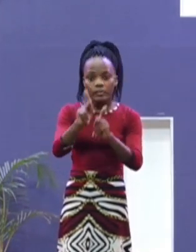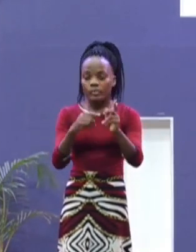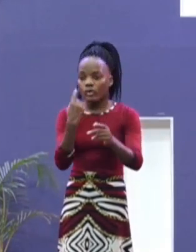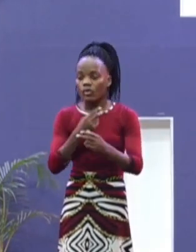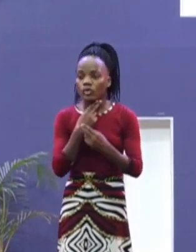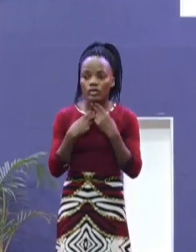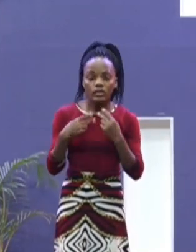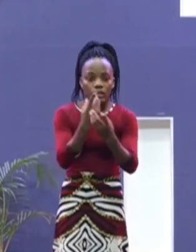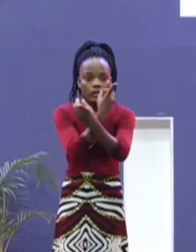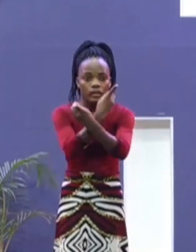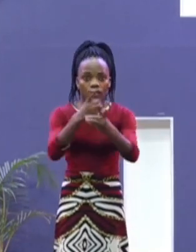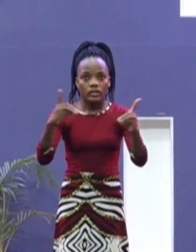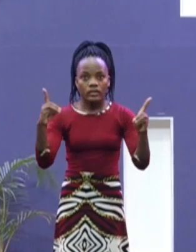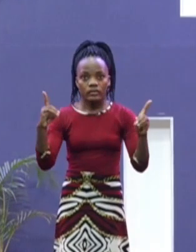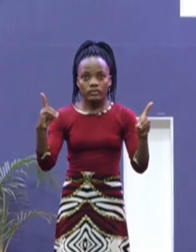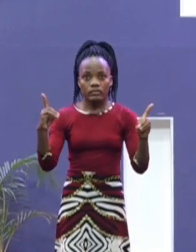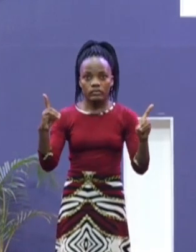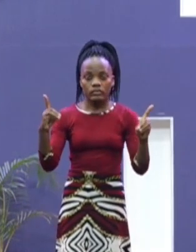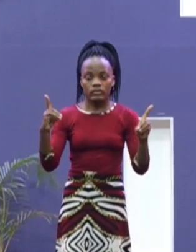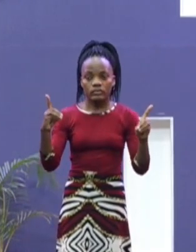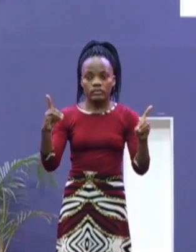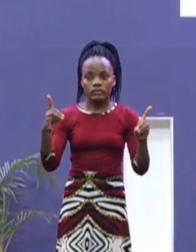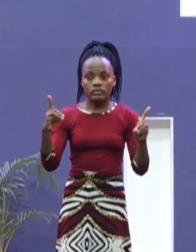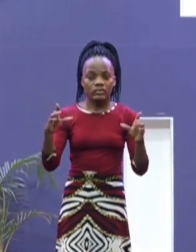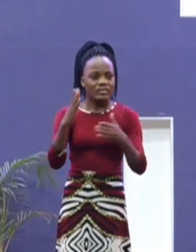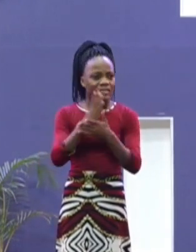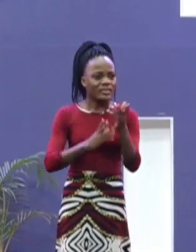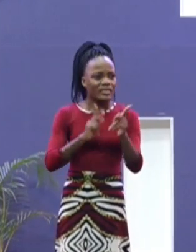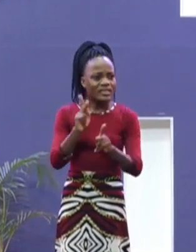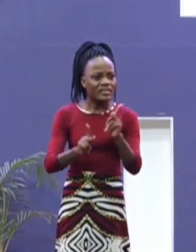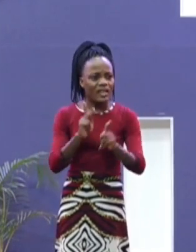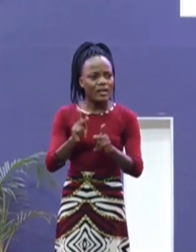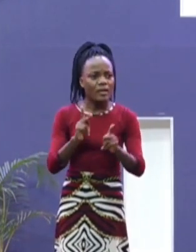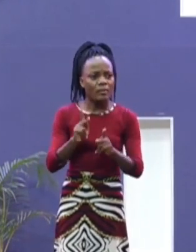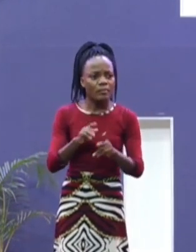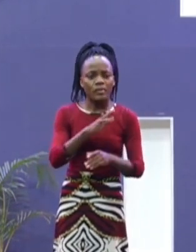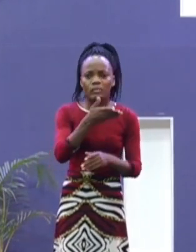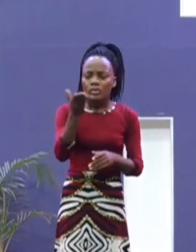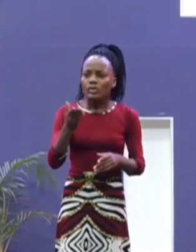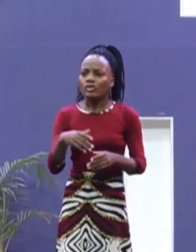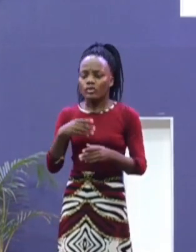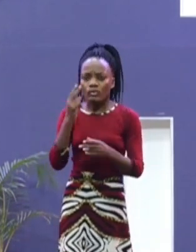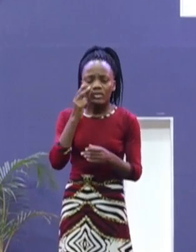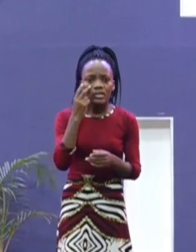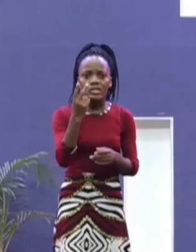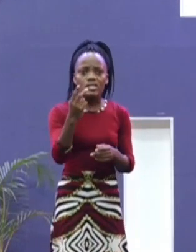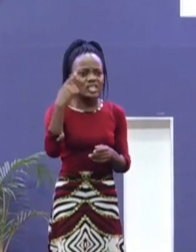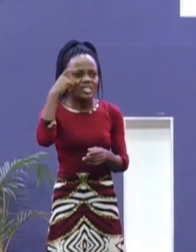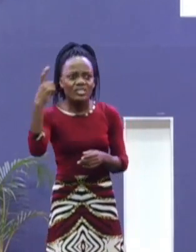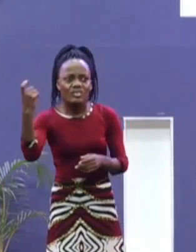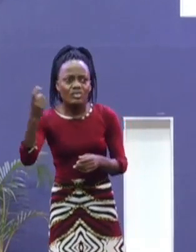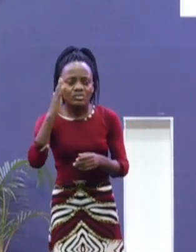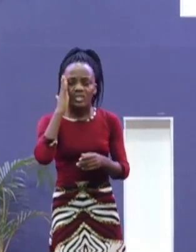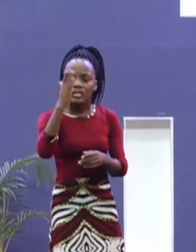deliverance. Era eria elimu abetago kusomolwa. Some of you you've seen dreams that direct you to go for deliverance. Abamu kumemula byebirote